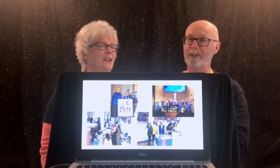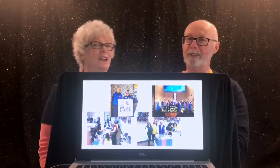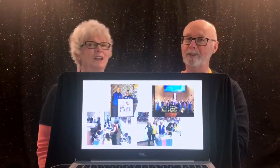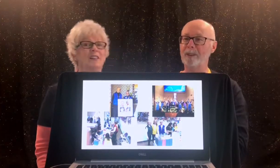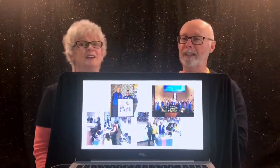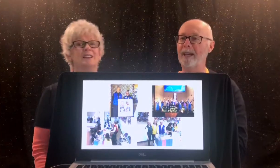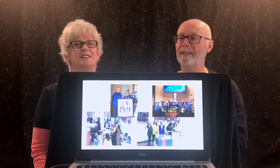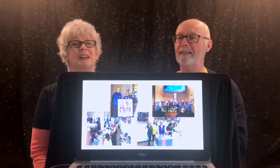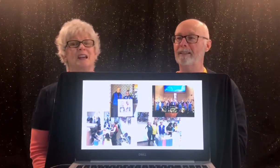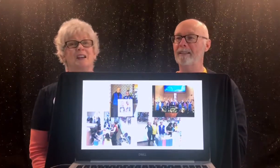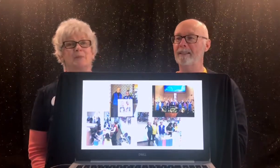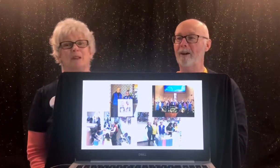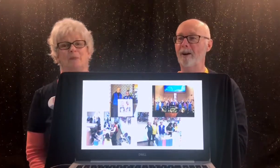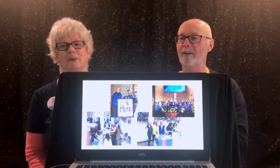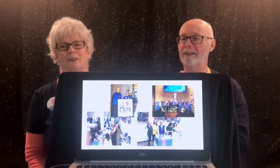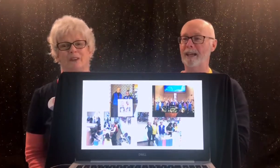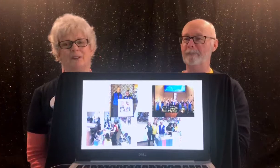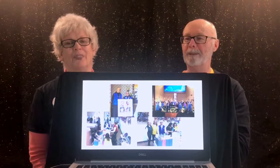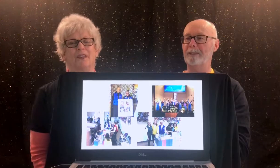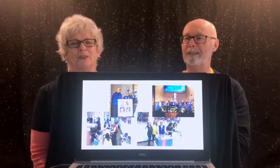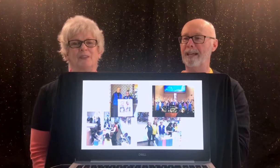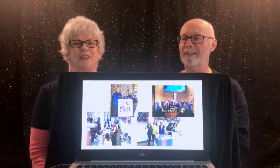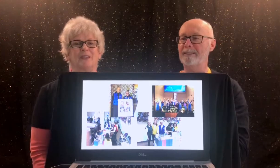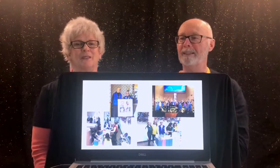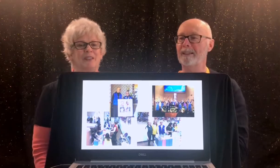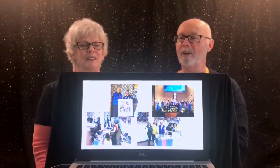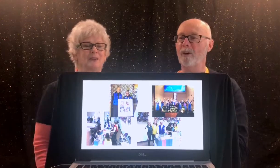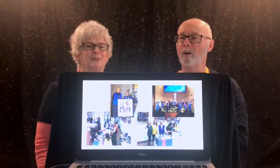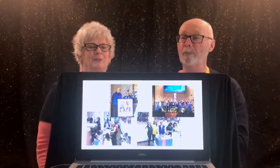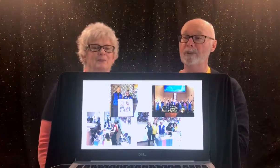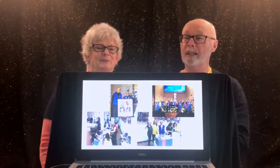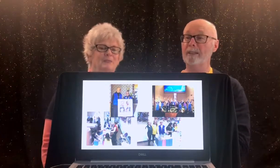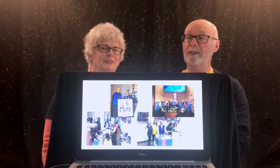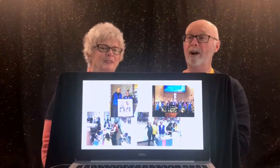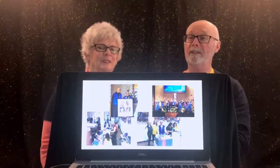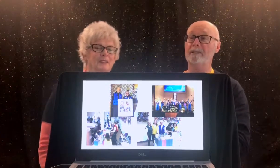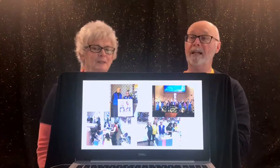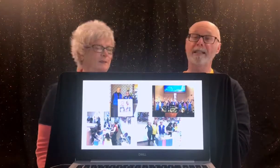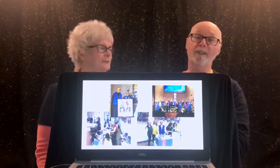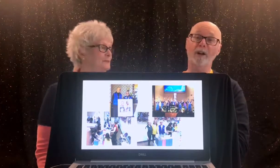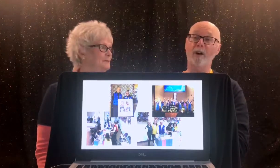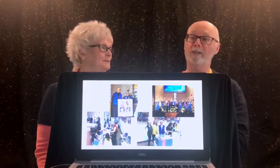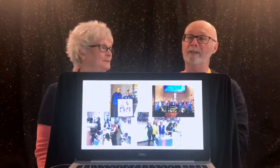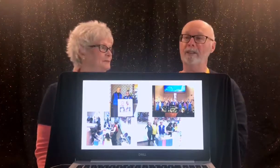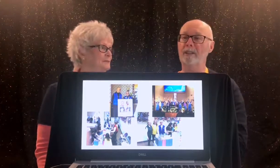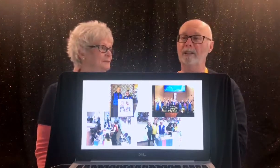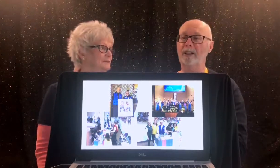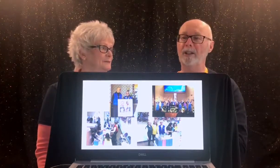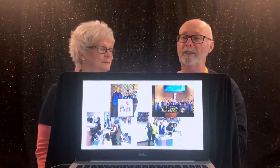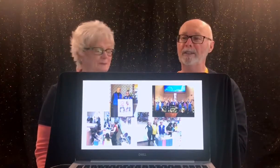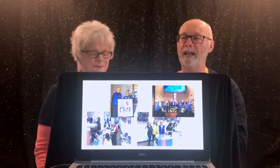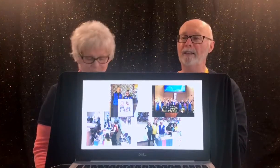this weekend. All the tech people. All the tech people, yes. Thank you. Or presenting talks, signing songs, sharing